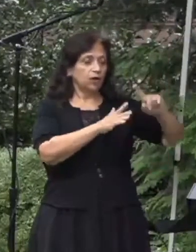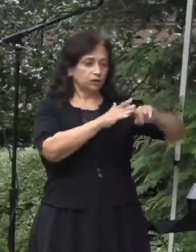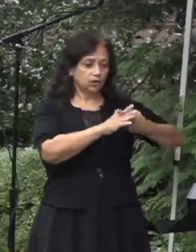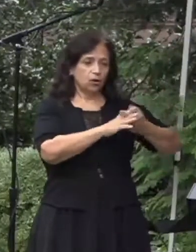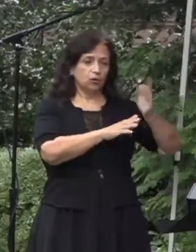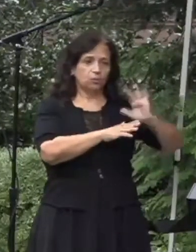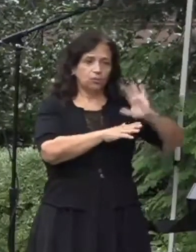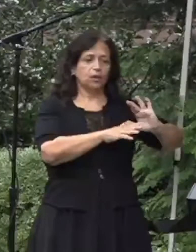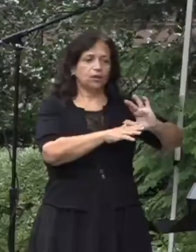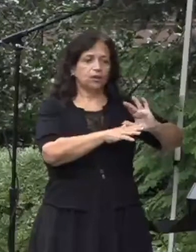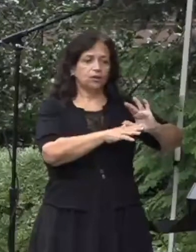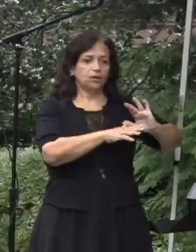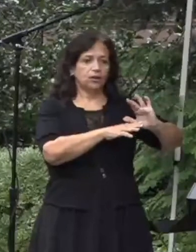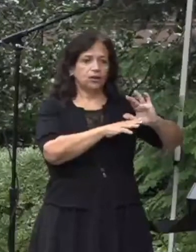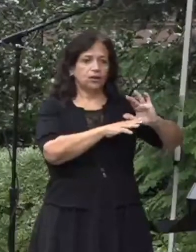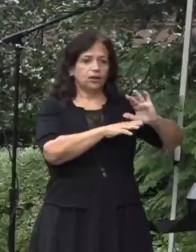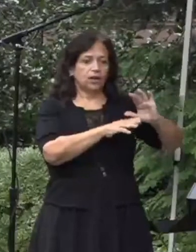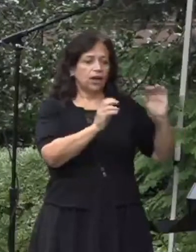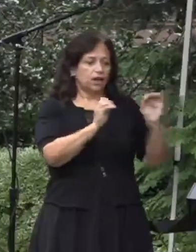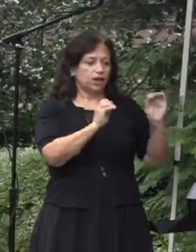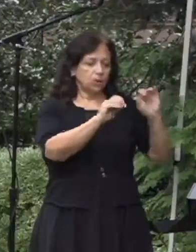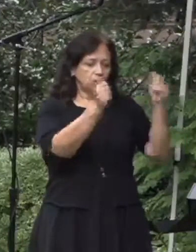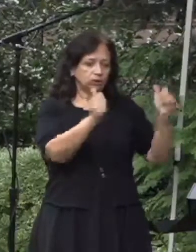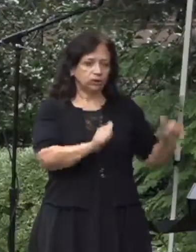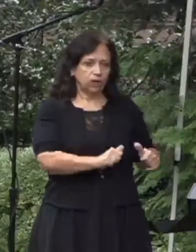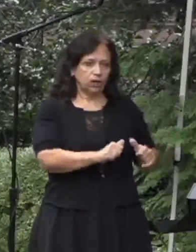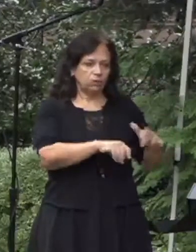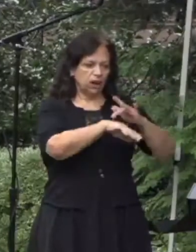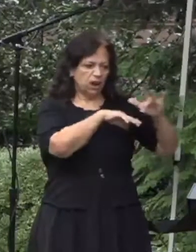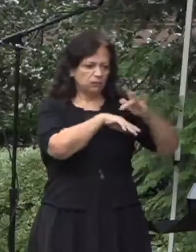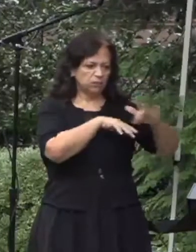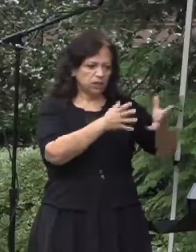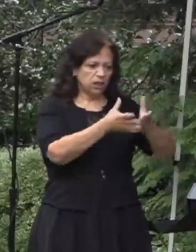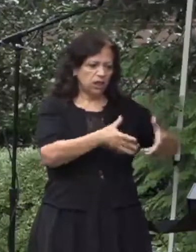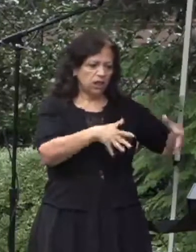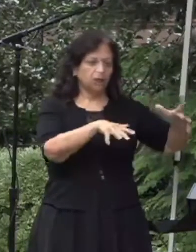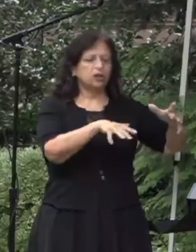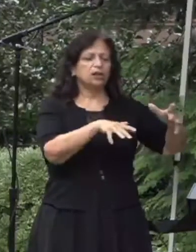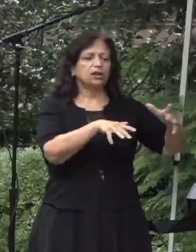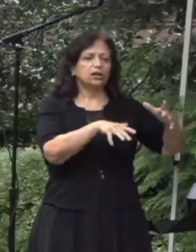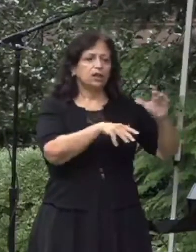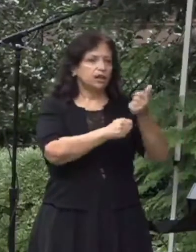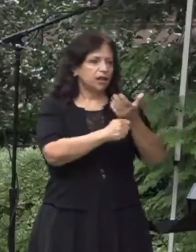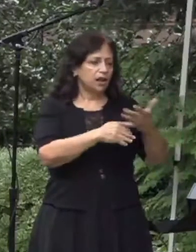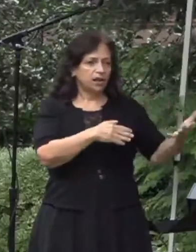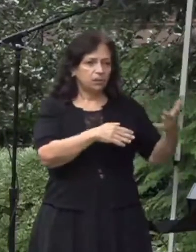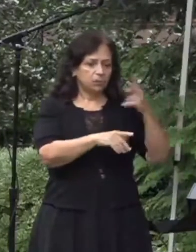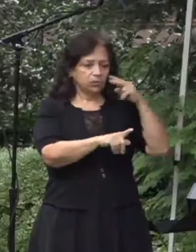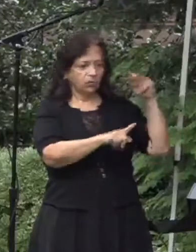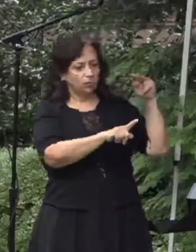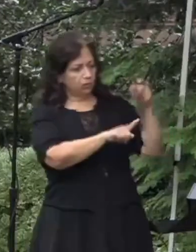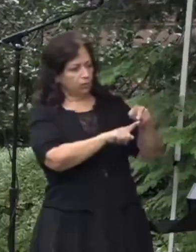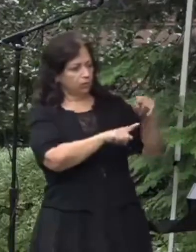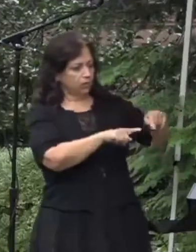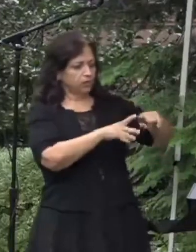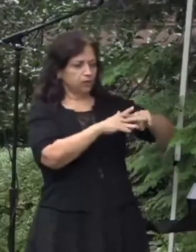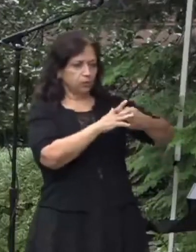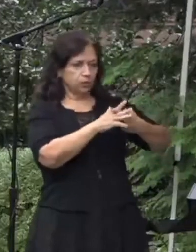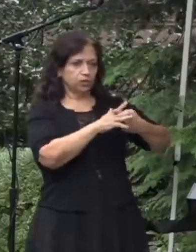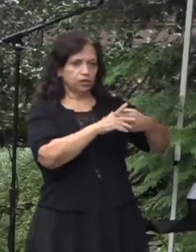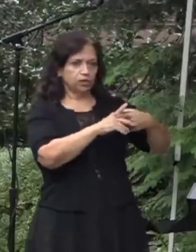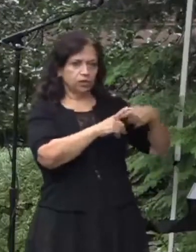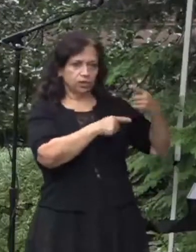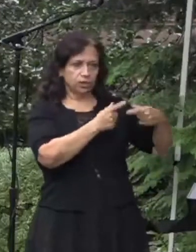in the beginning was formless and empty. For any onlooker to this origin act, they might